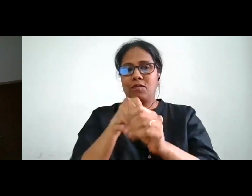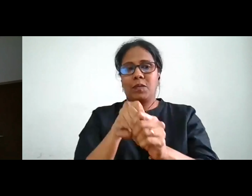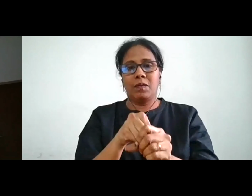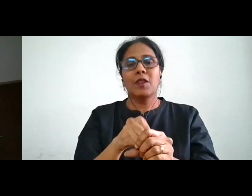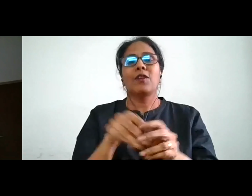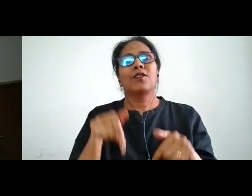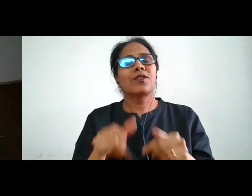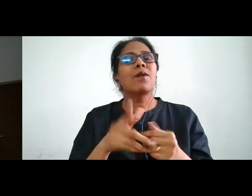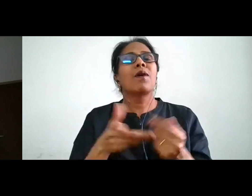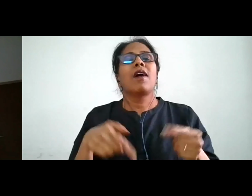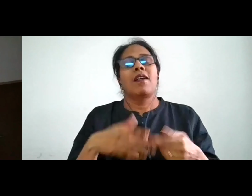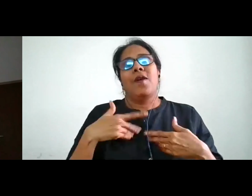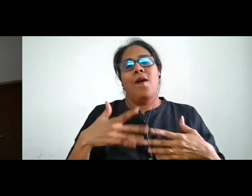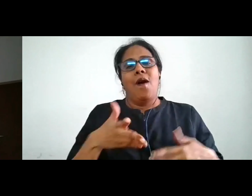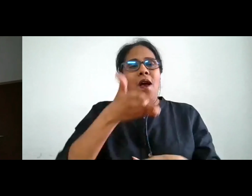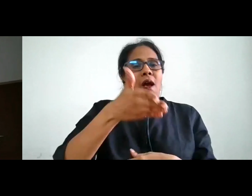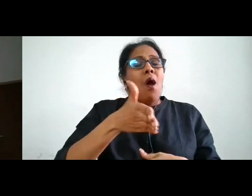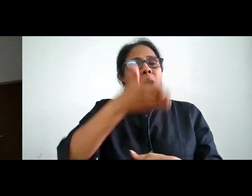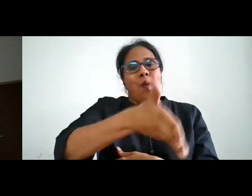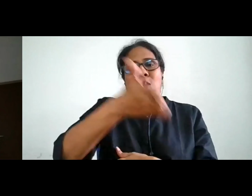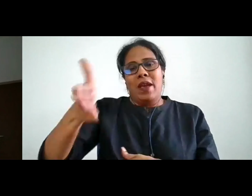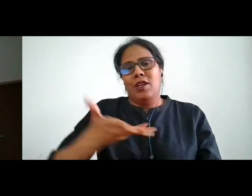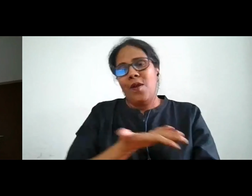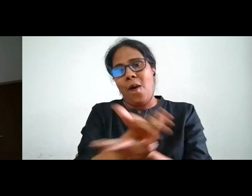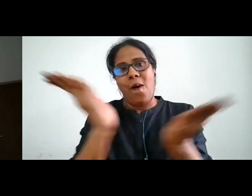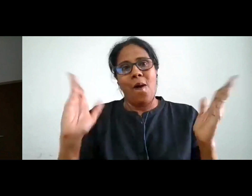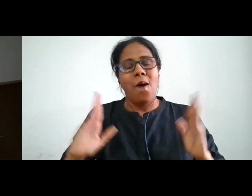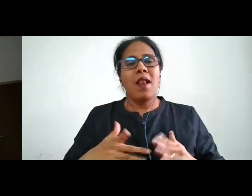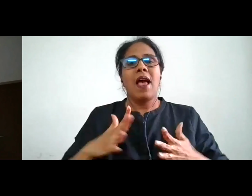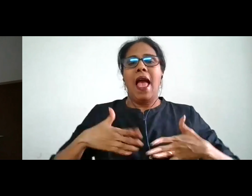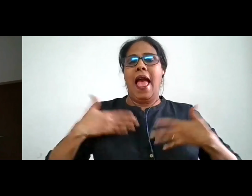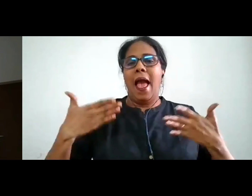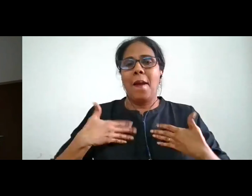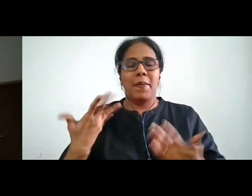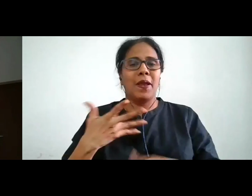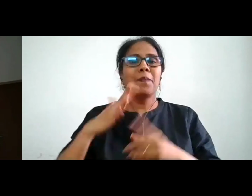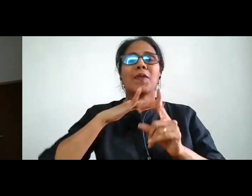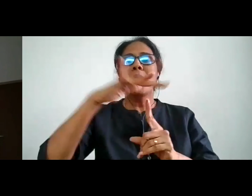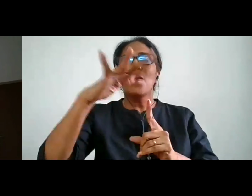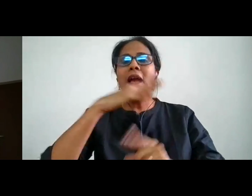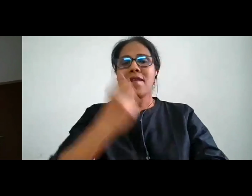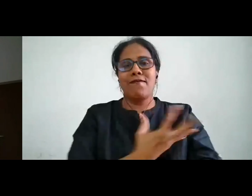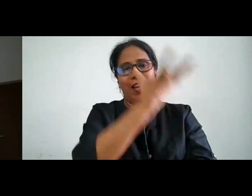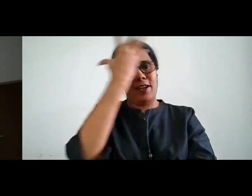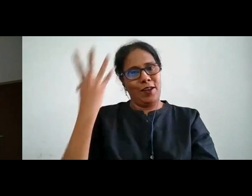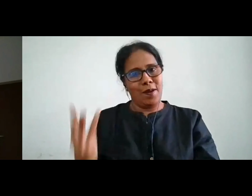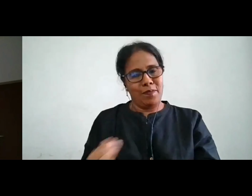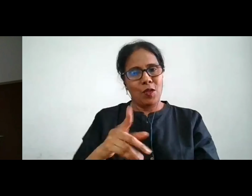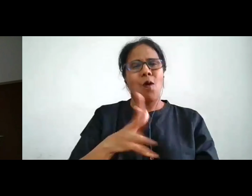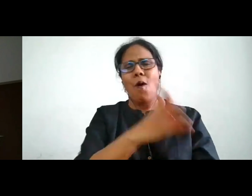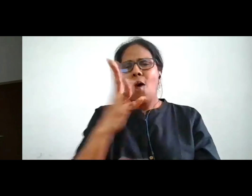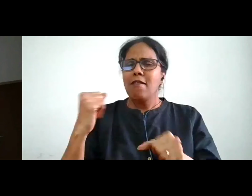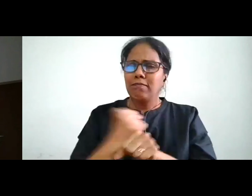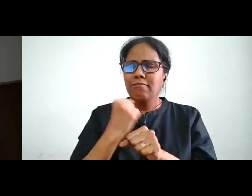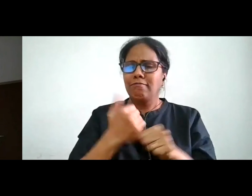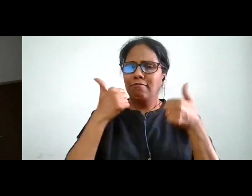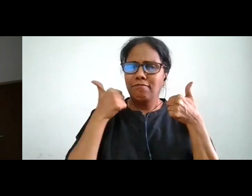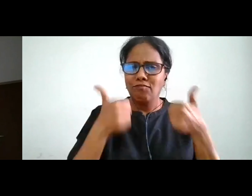very happy Wi-Fi day, and all the very best in our Wi-Fi mission. Thank you for a patient hearing.